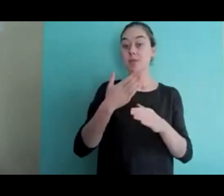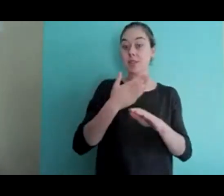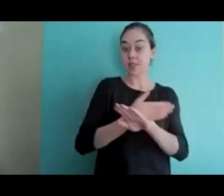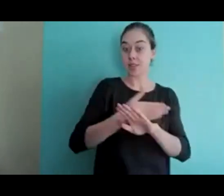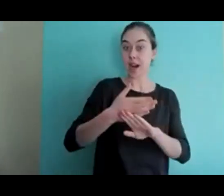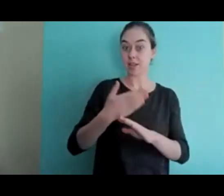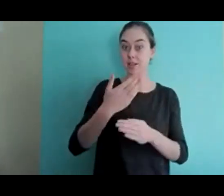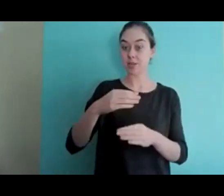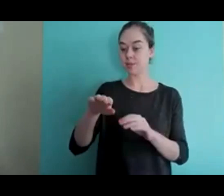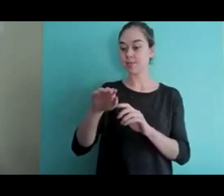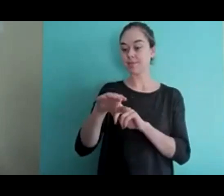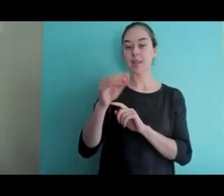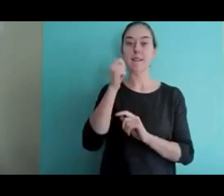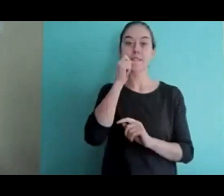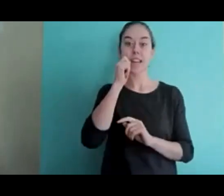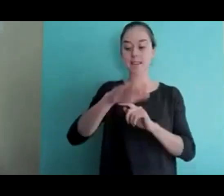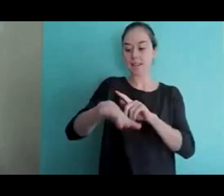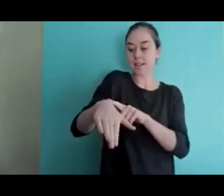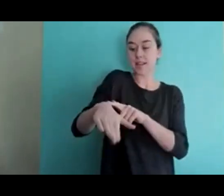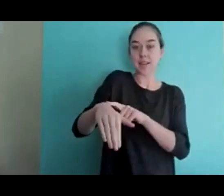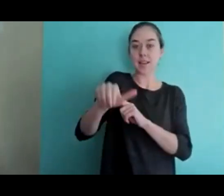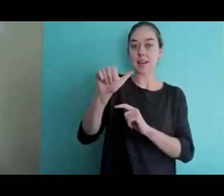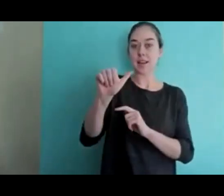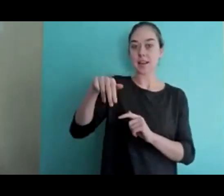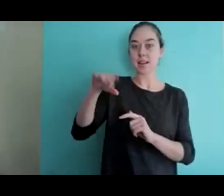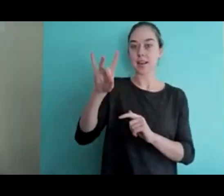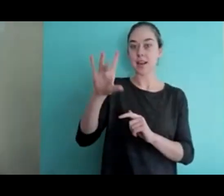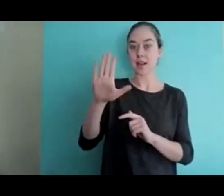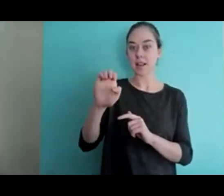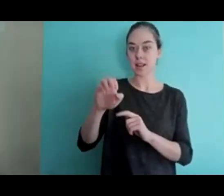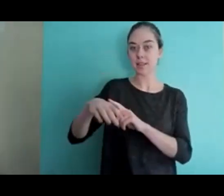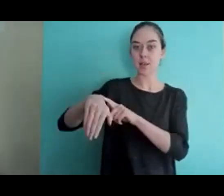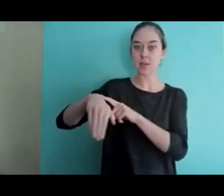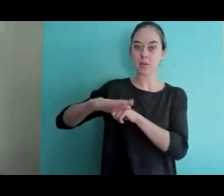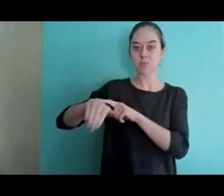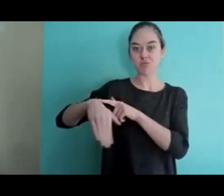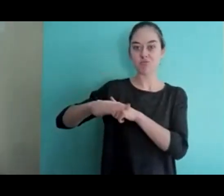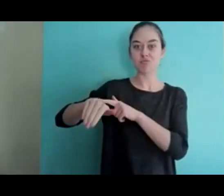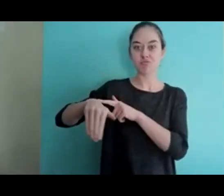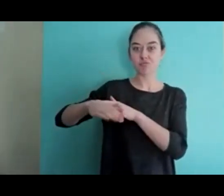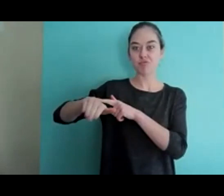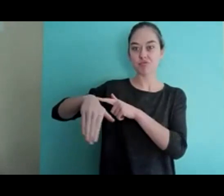one ankle. I get the time going now for a little warm-up.